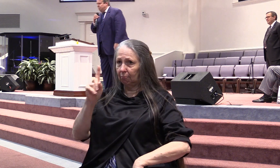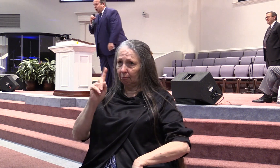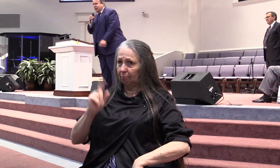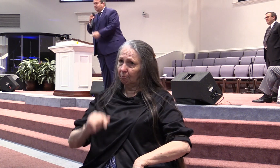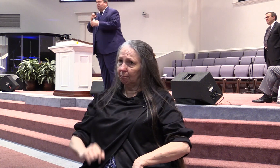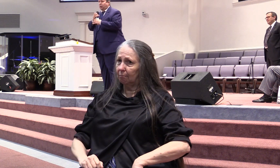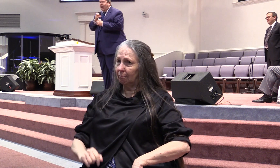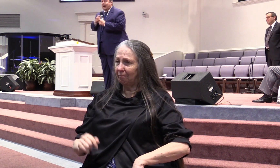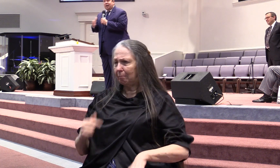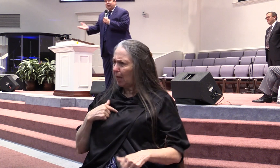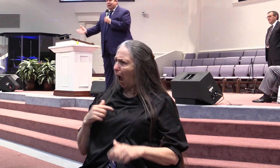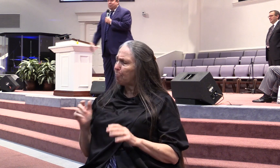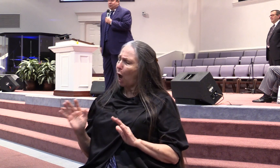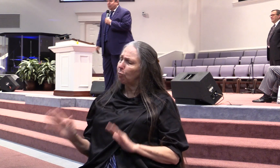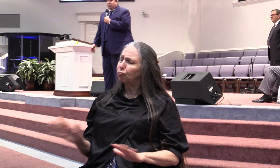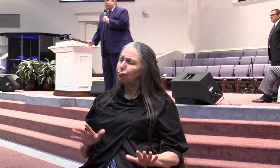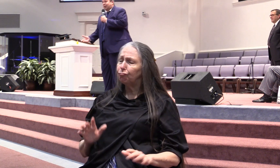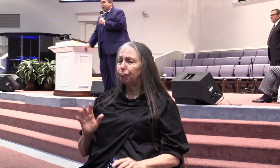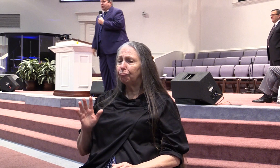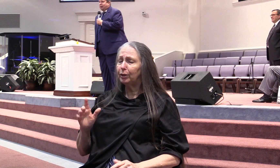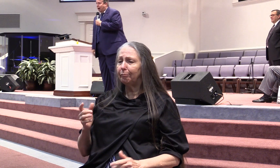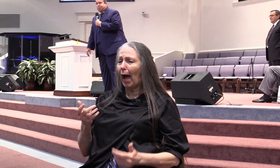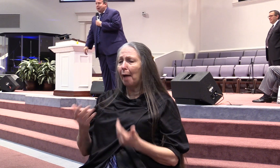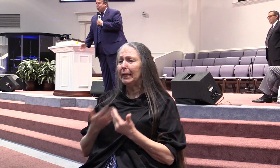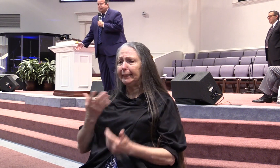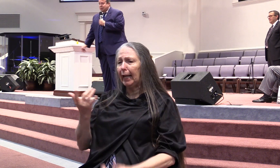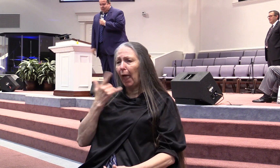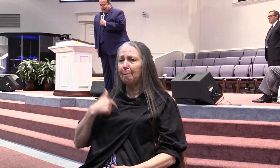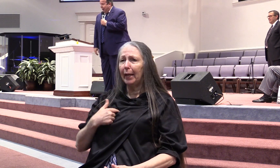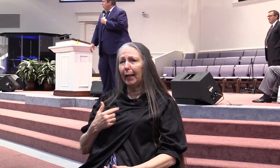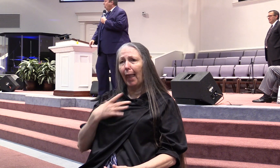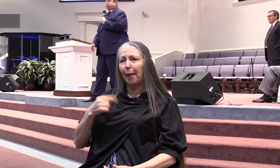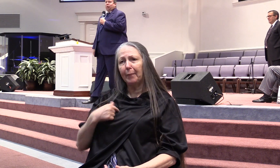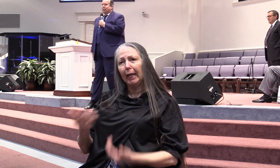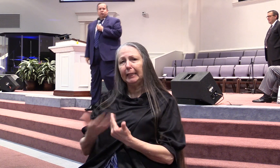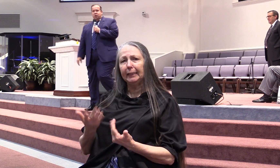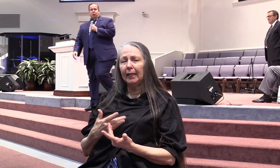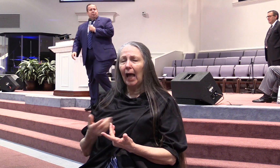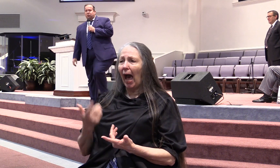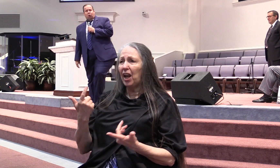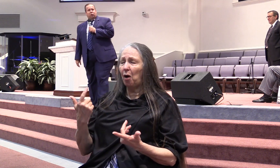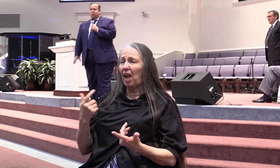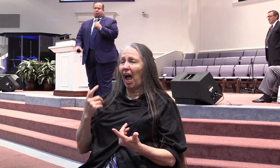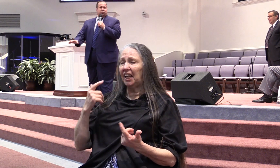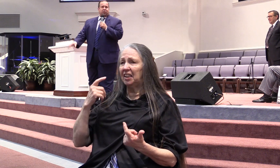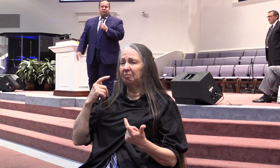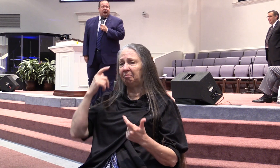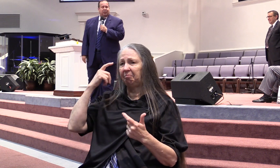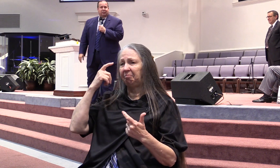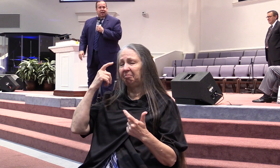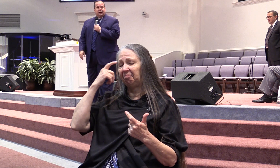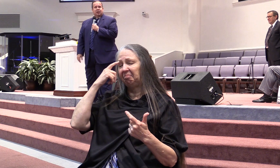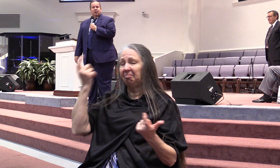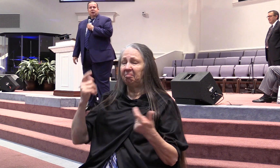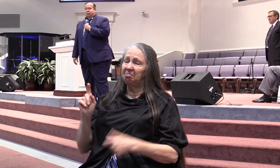I'm a pretty easygoing guy. I think I'm just lovable and likable. I try to be. I don't go through life with a chip on my shoulder. I refuse to live life